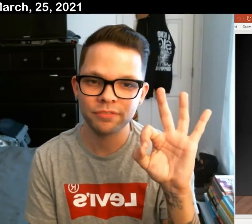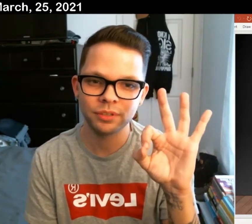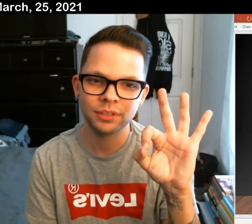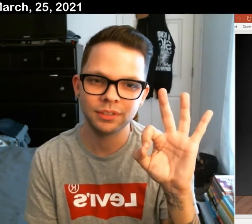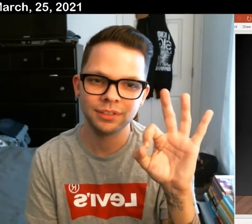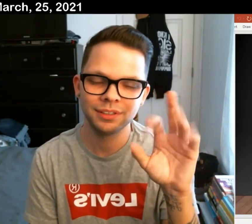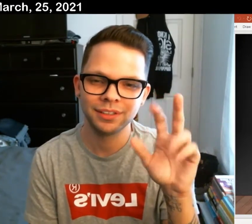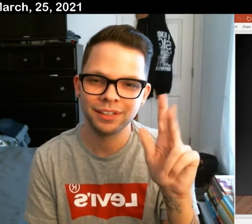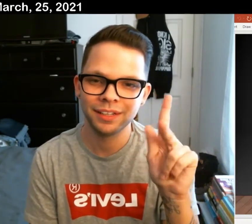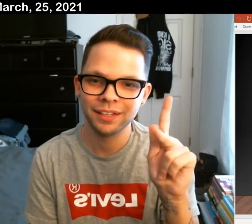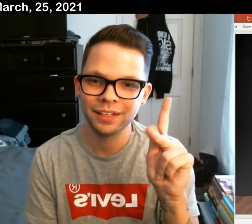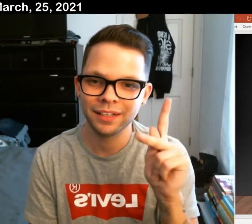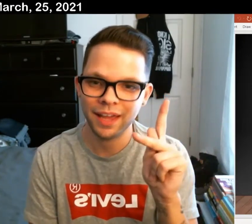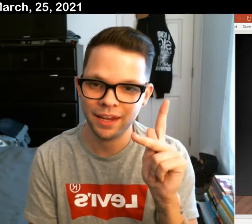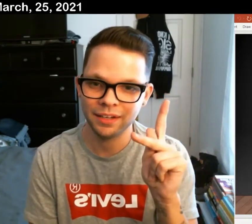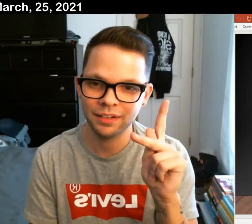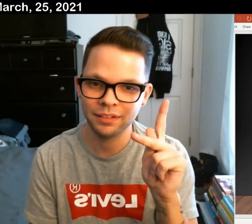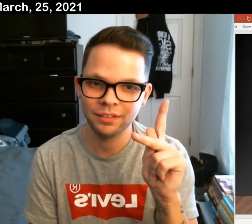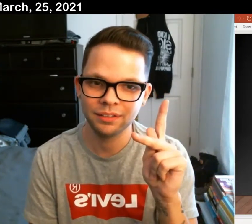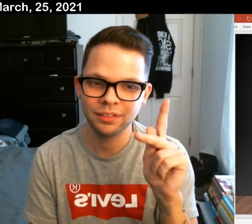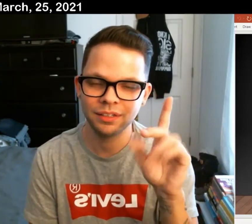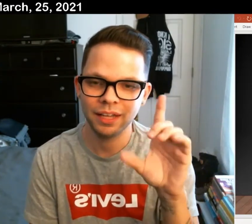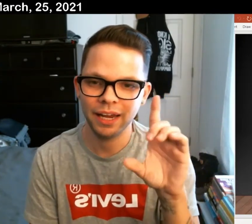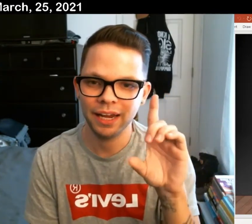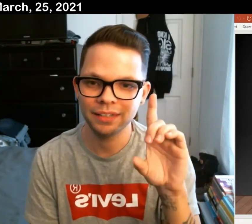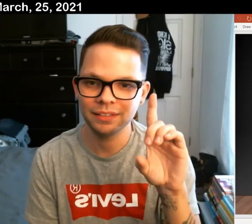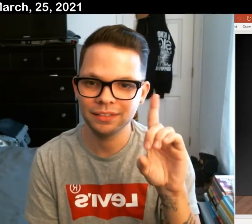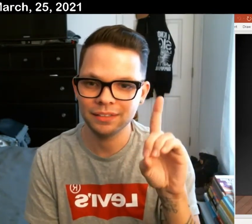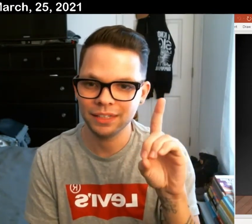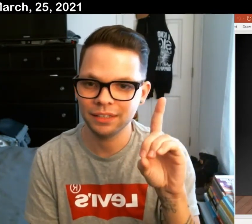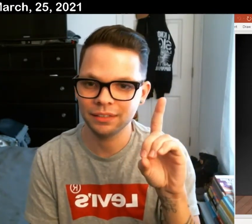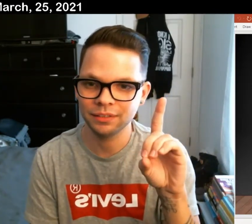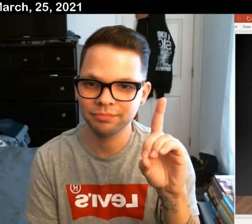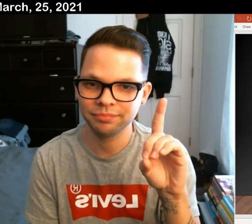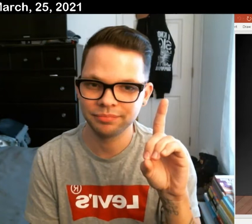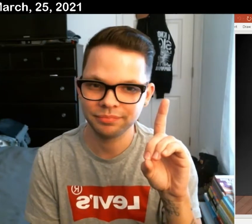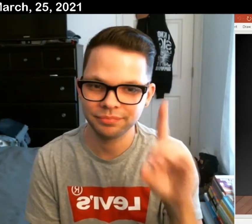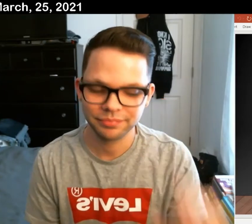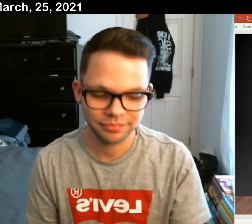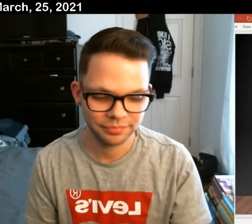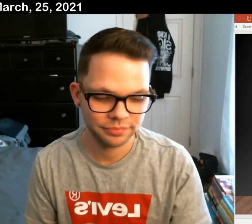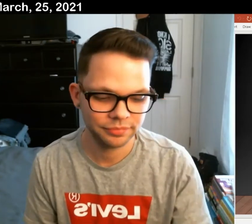F, K, and D.